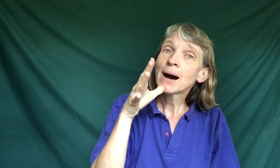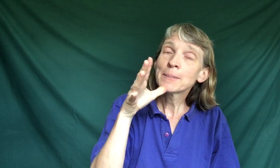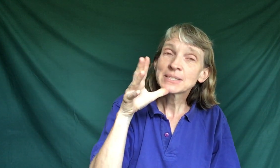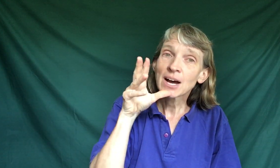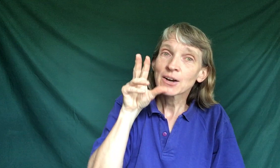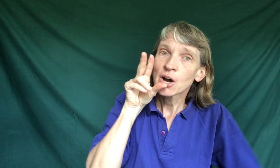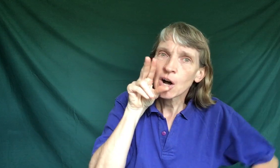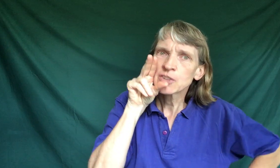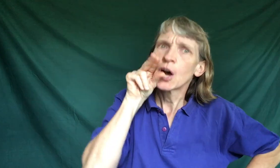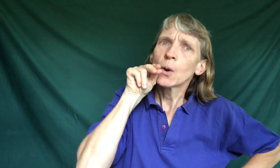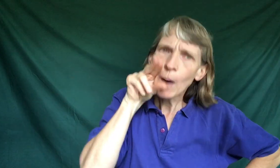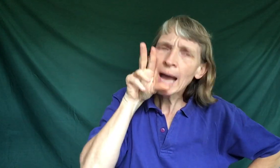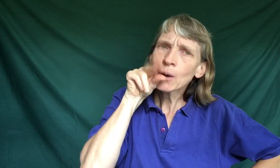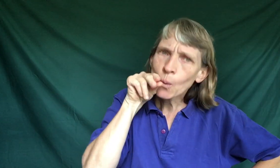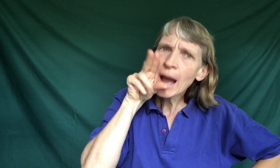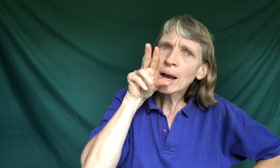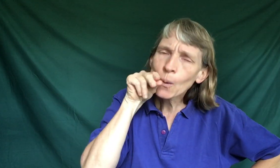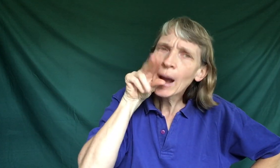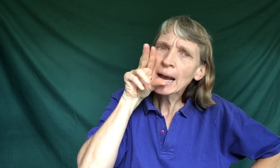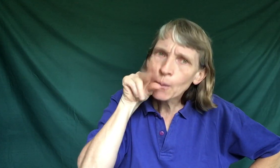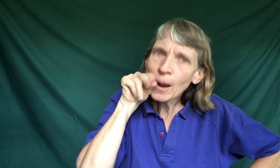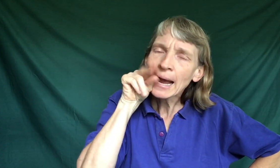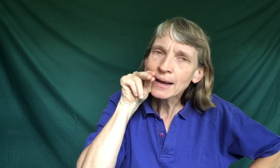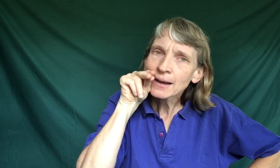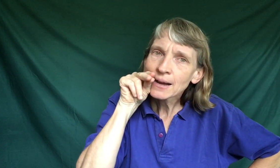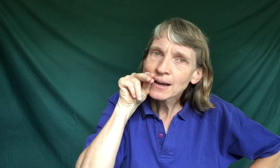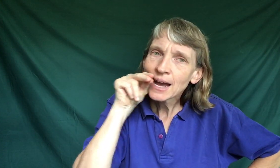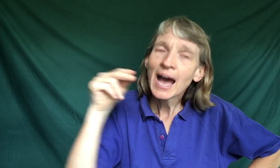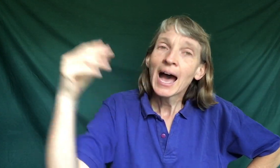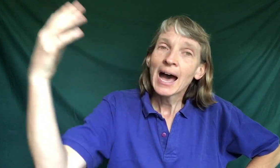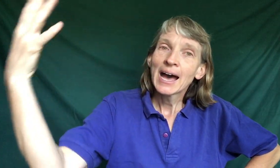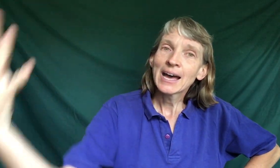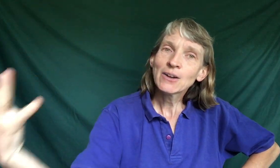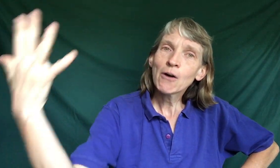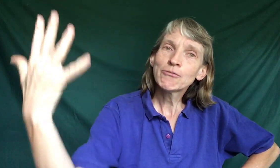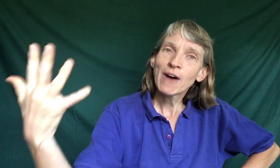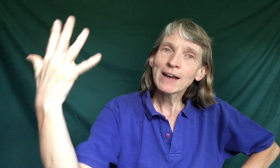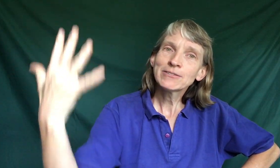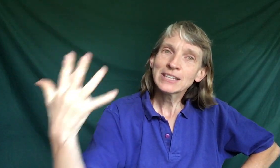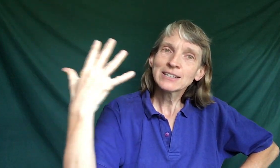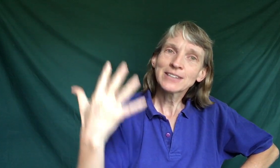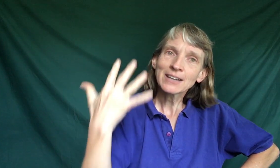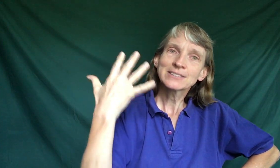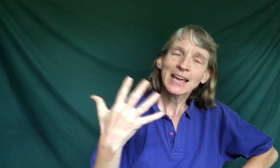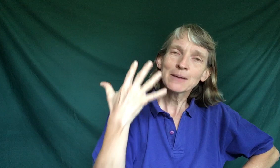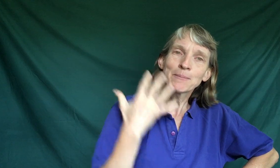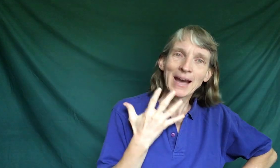Mama duck called quack, quack, quack, quack, and all five little ducks came back.